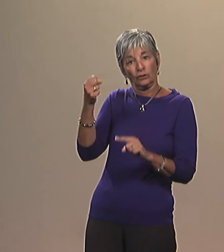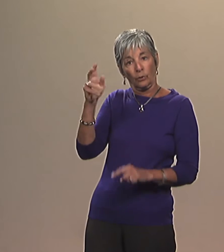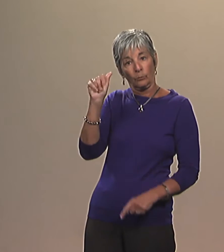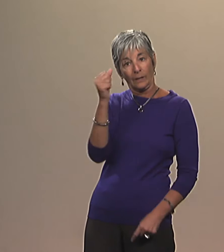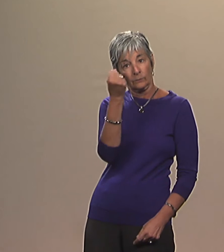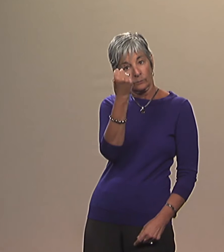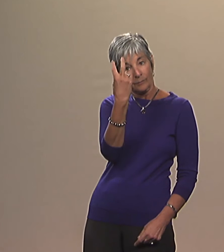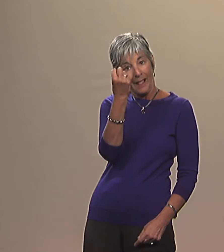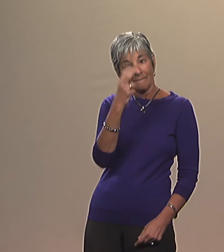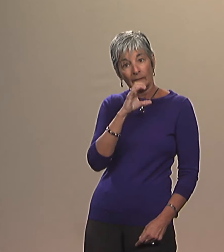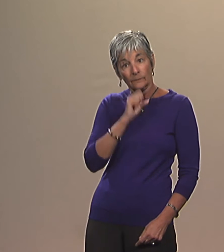old.